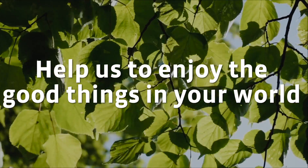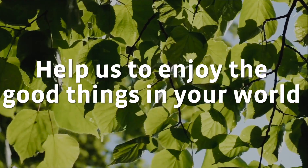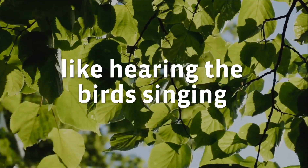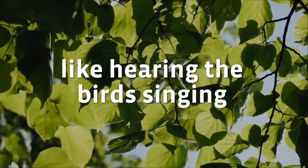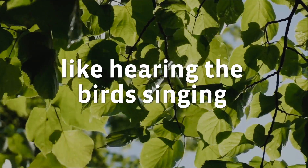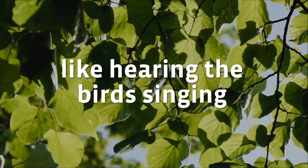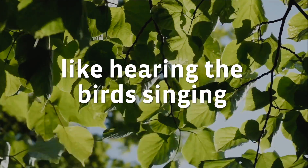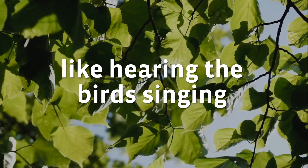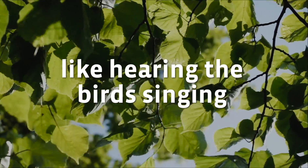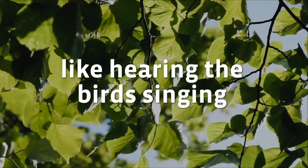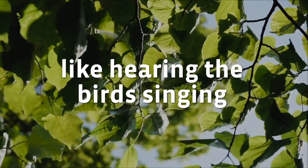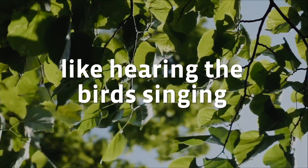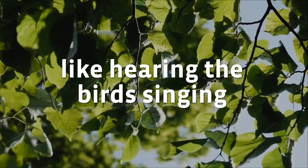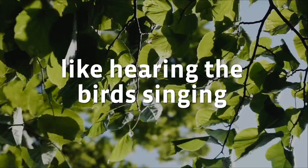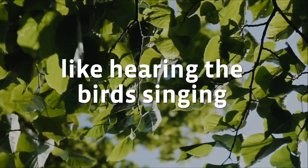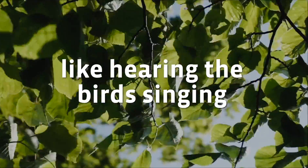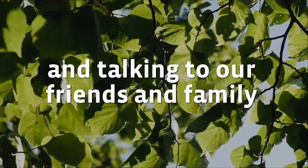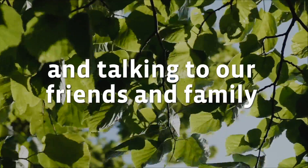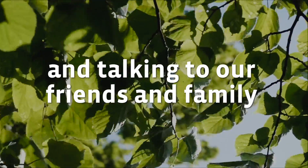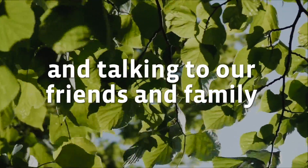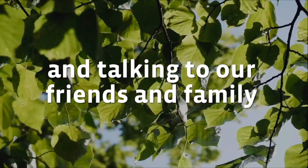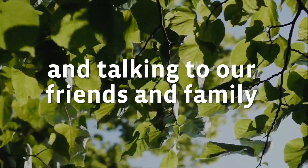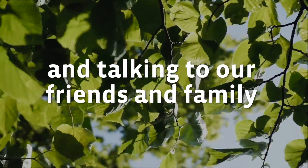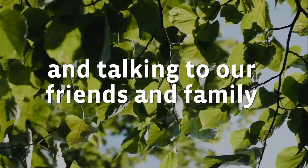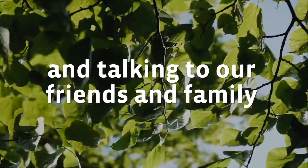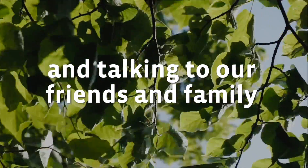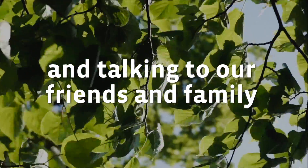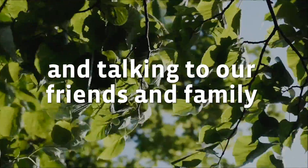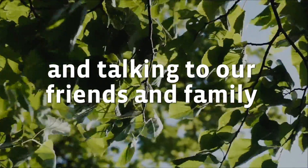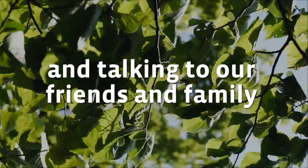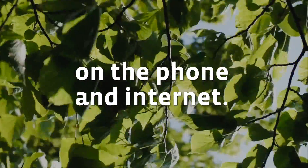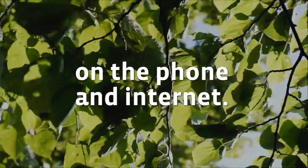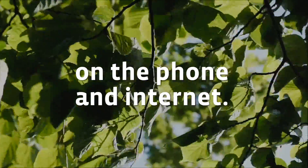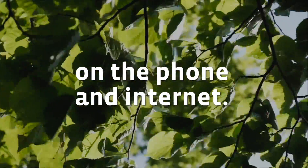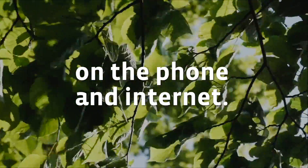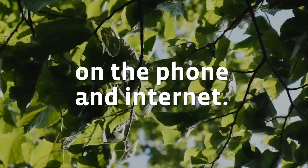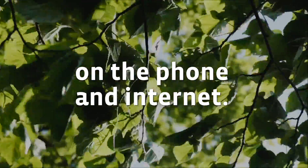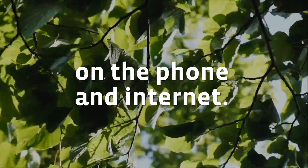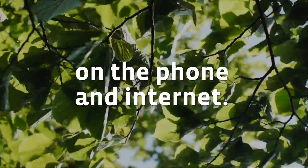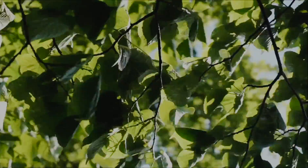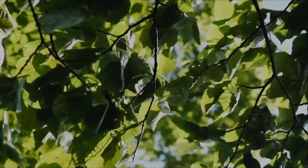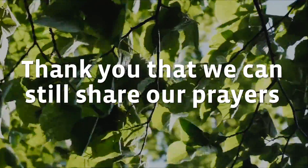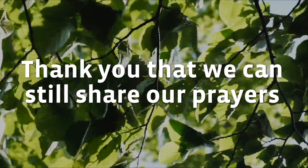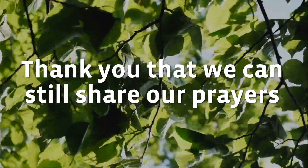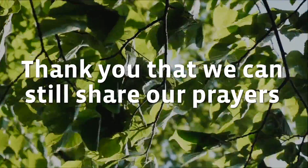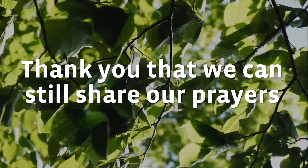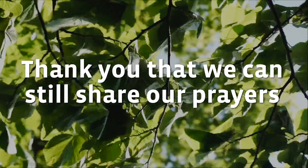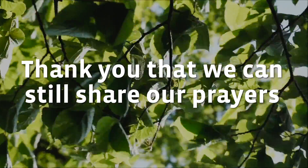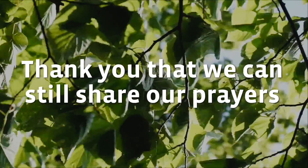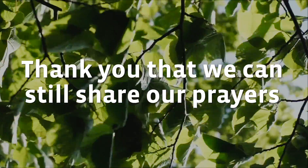world, like hearing the birds singing and talking to our friends and family on the phone and internet. Thank you that we can still